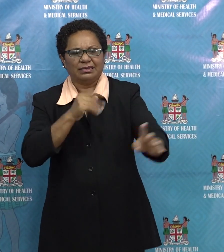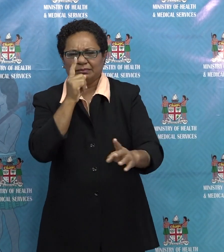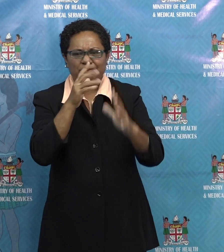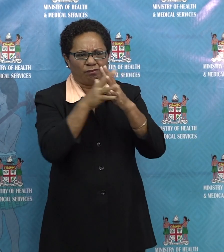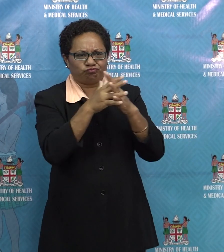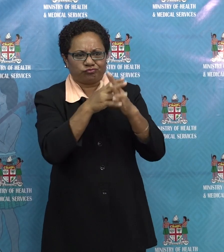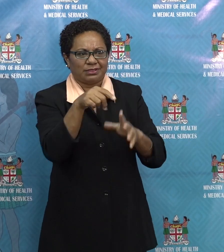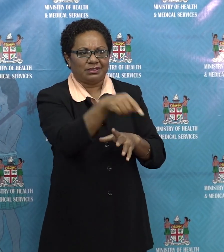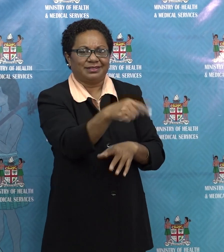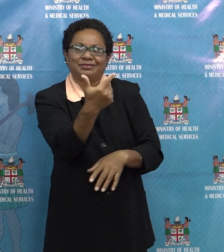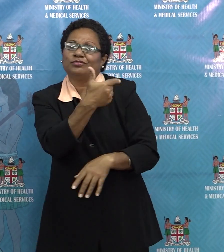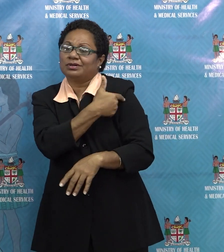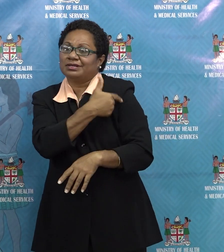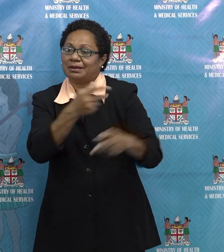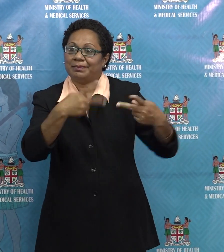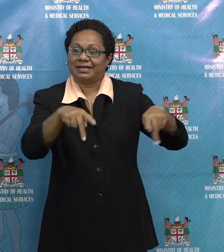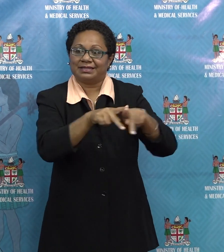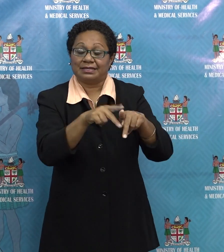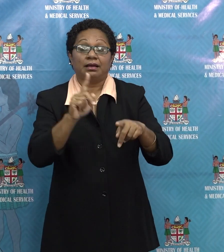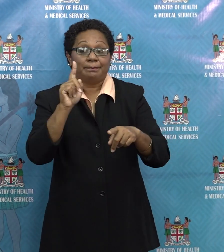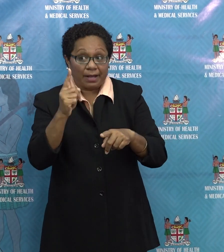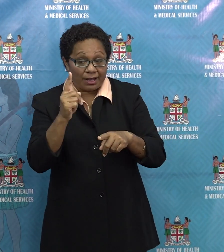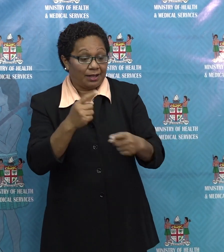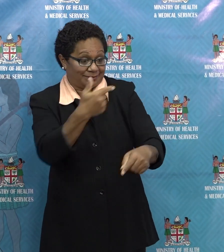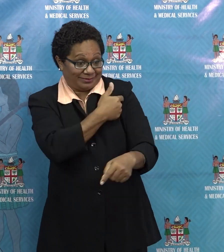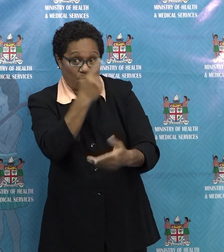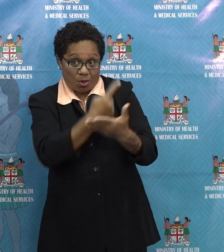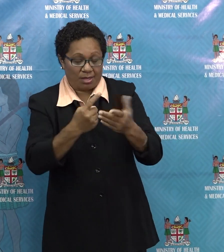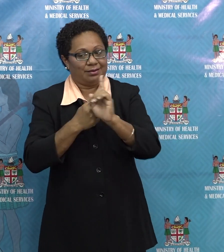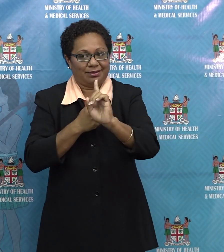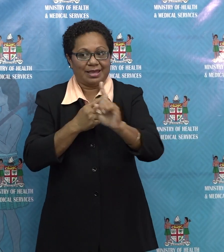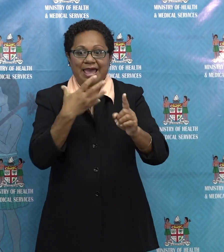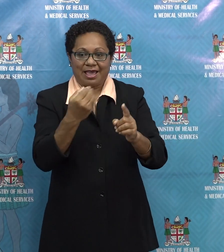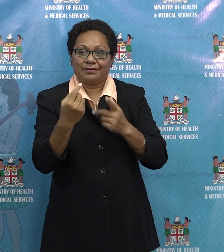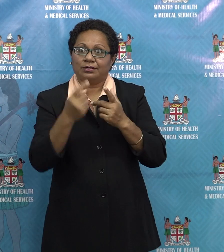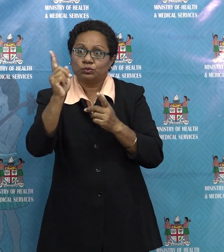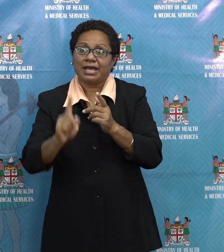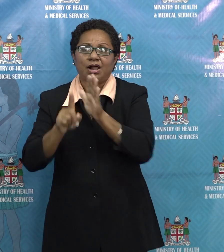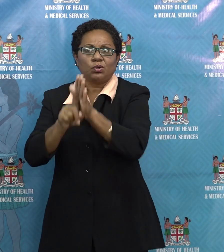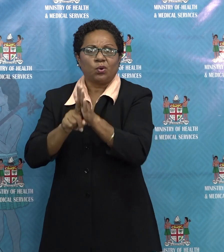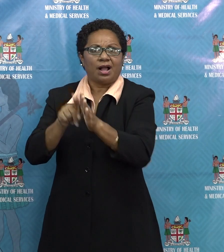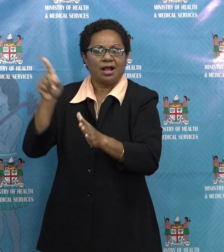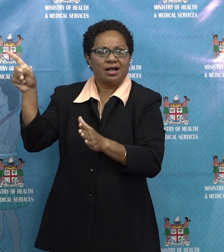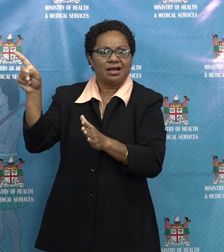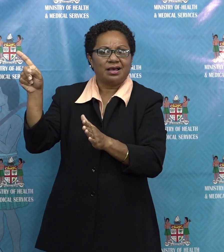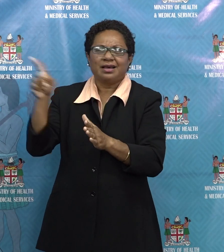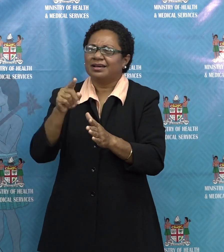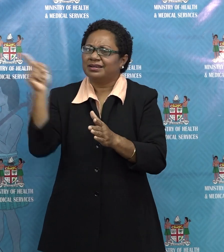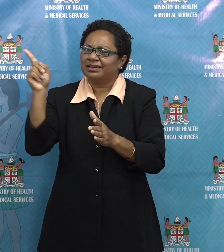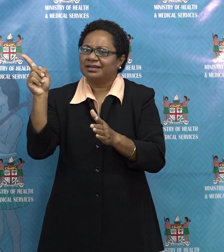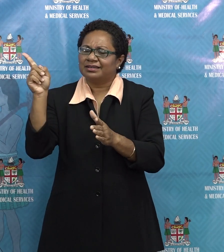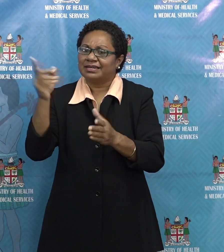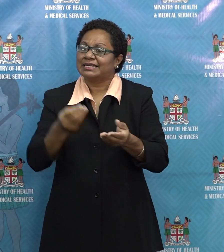think it's not only in vaccination. I mean, I know today in Lotoka they were giving out